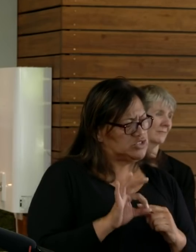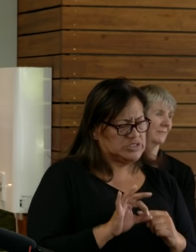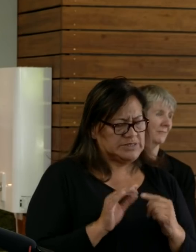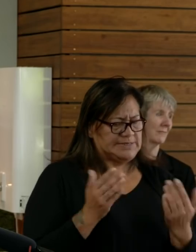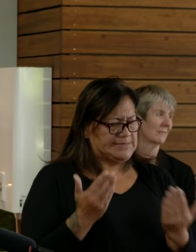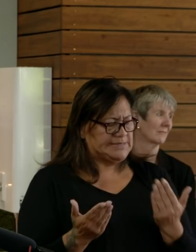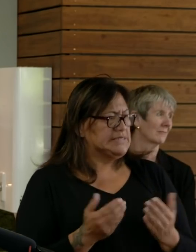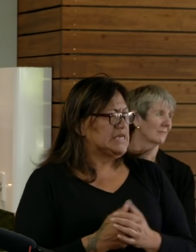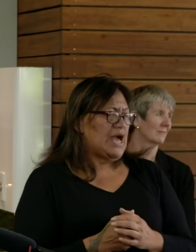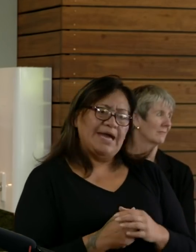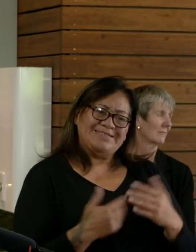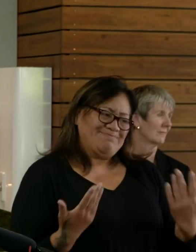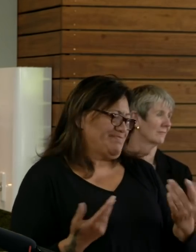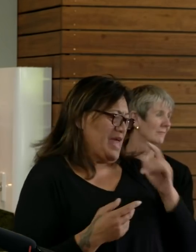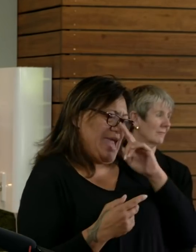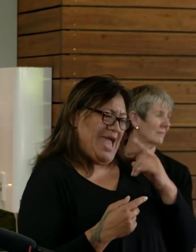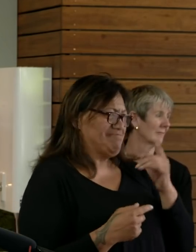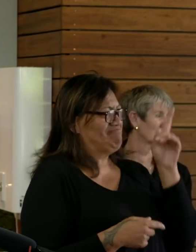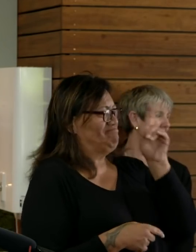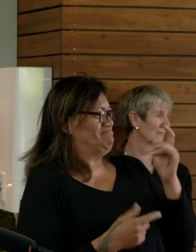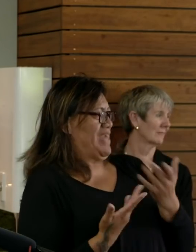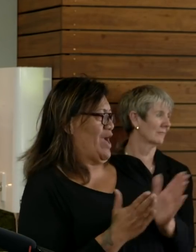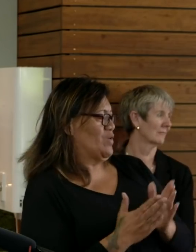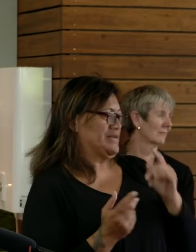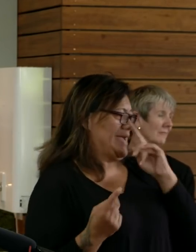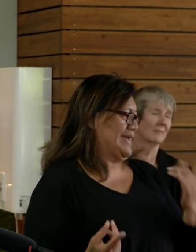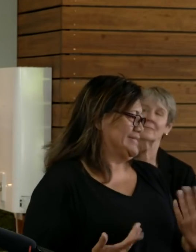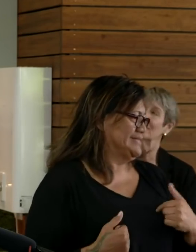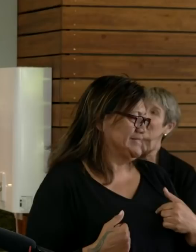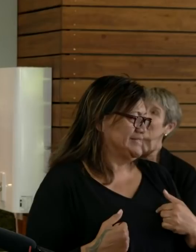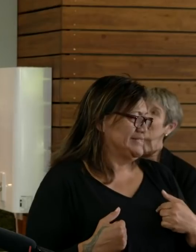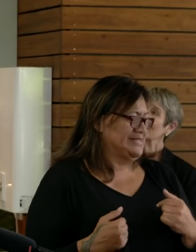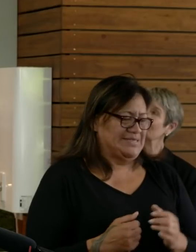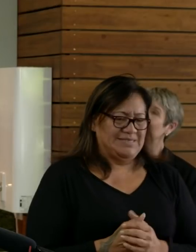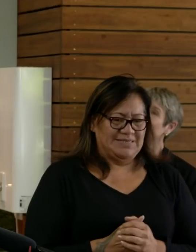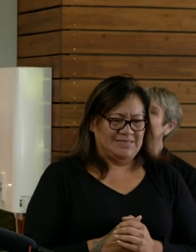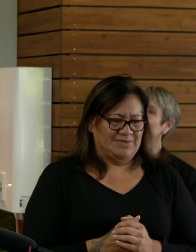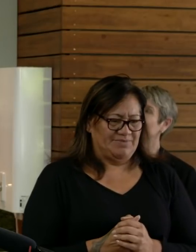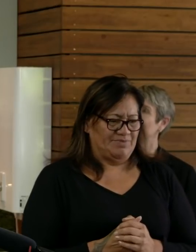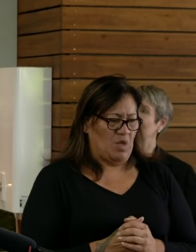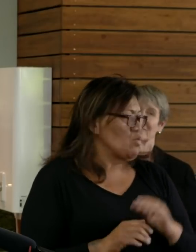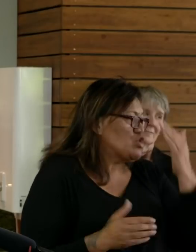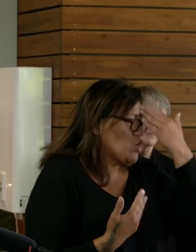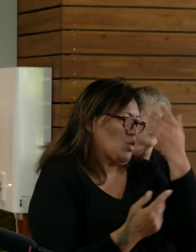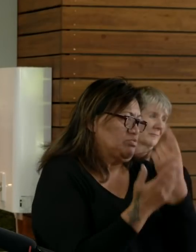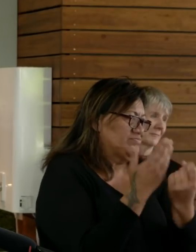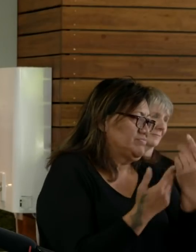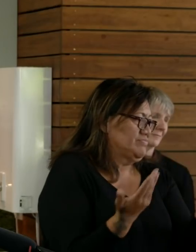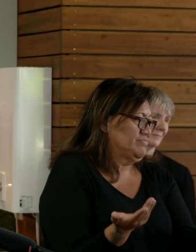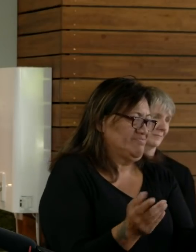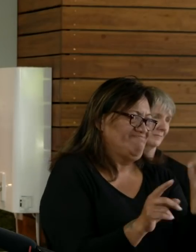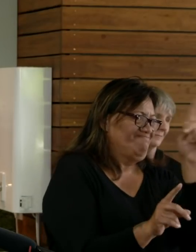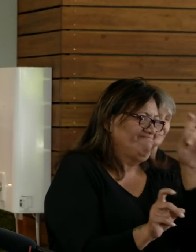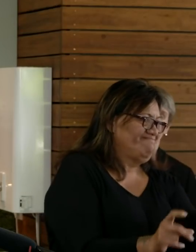us. I wouldn't presuppose how we might do that based on what we don't know or the known unknowns